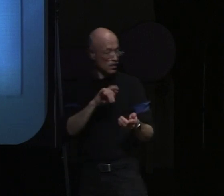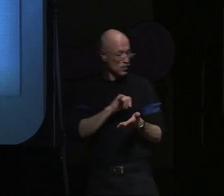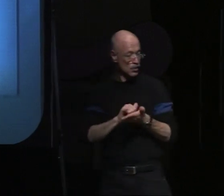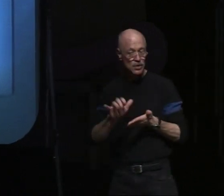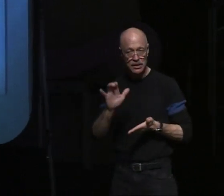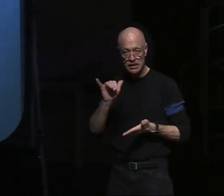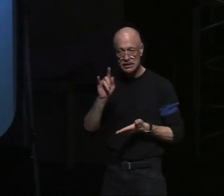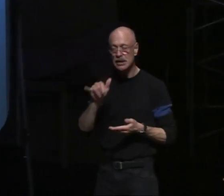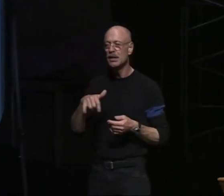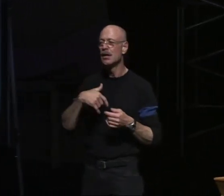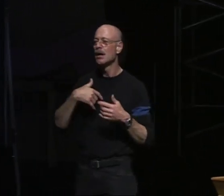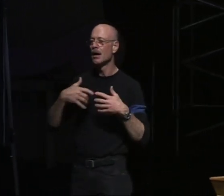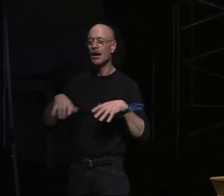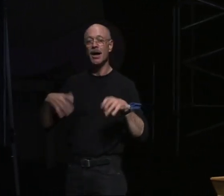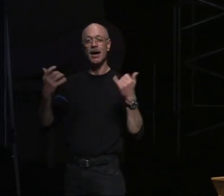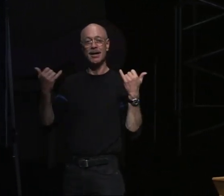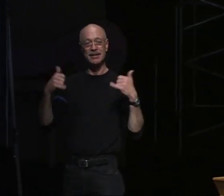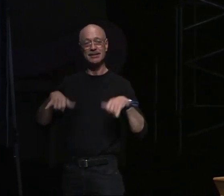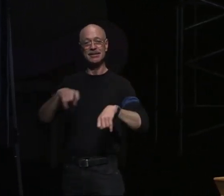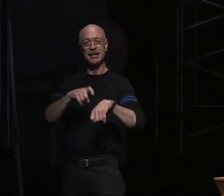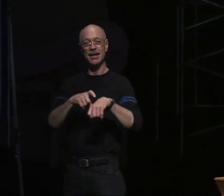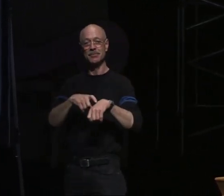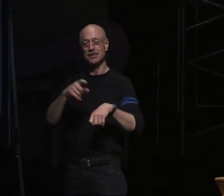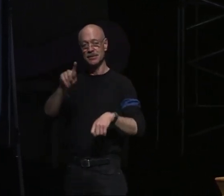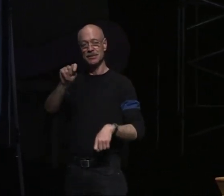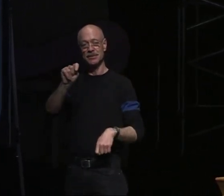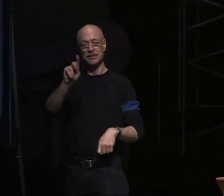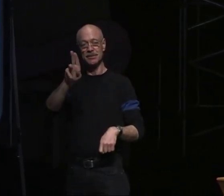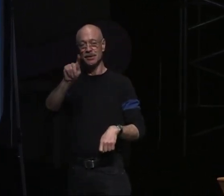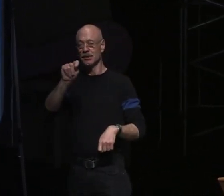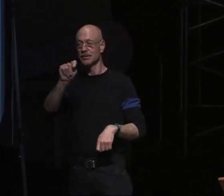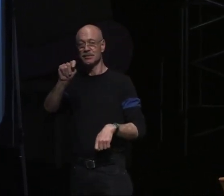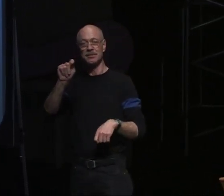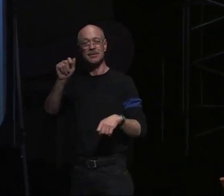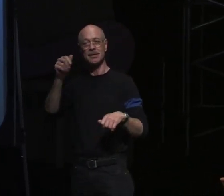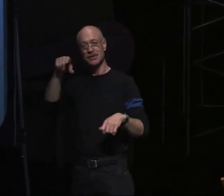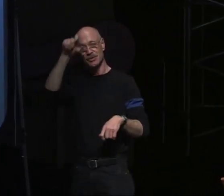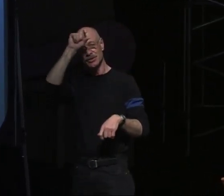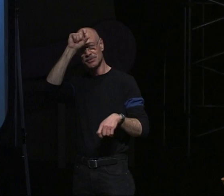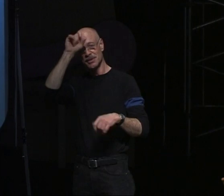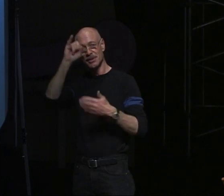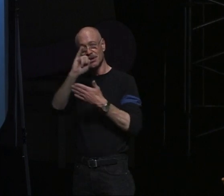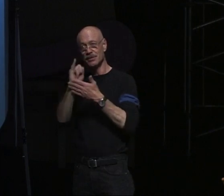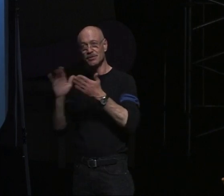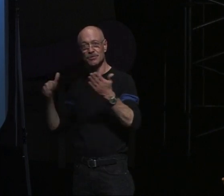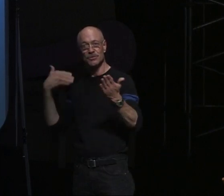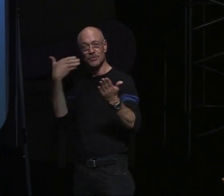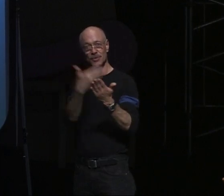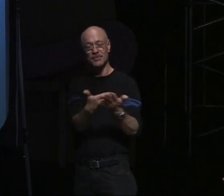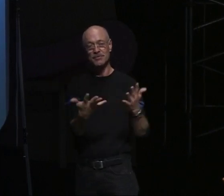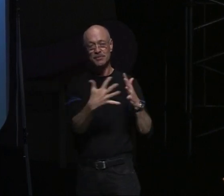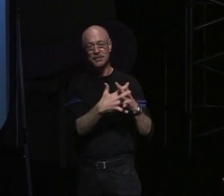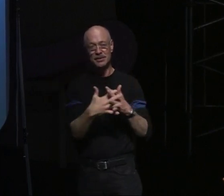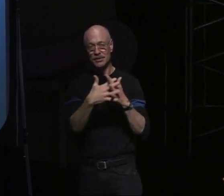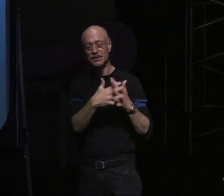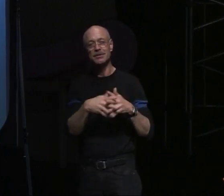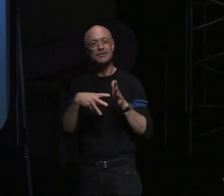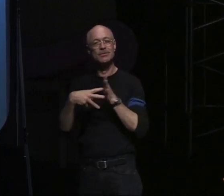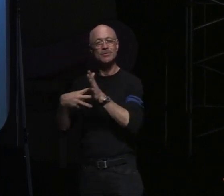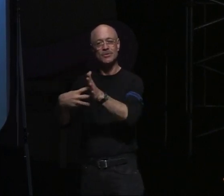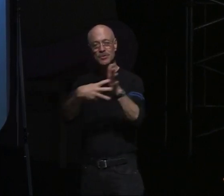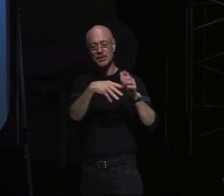that experience inspired me in New York City. At that time, King Tut was on